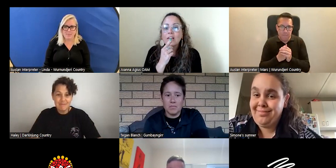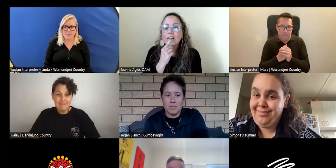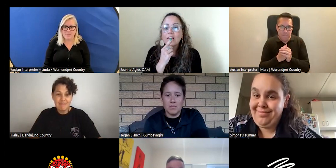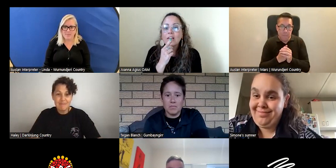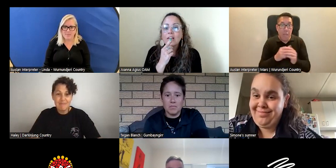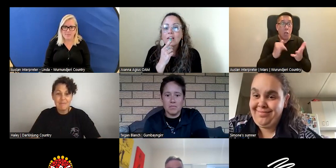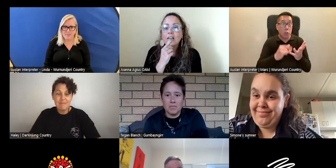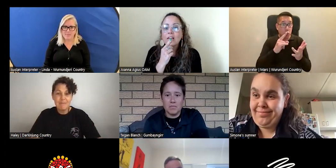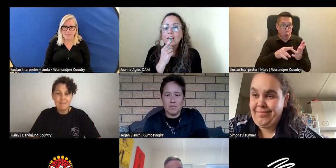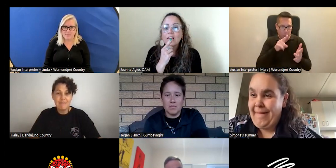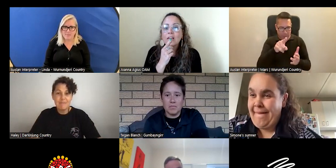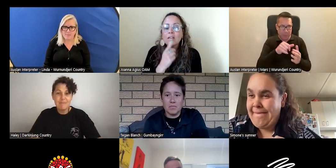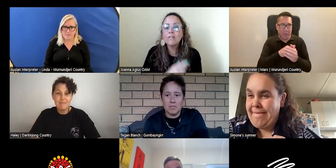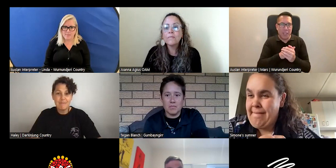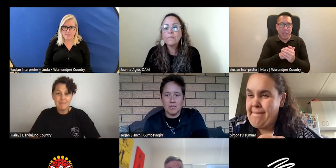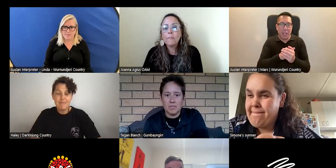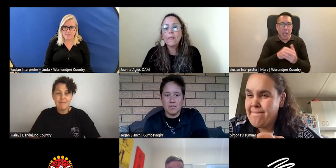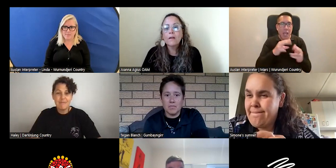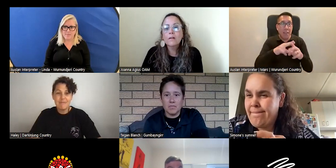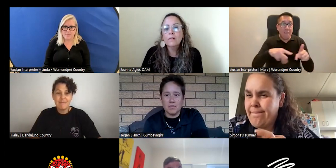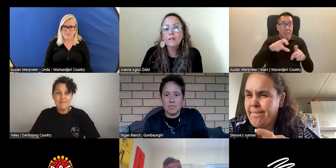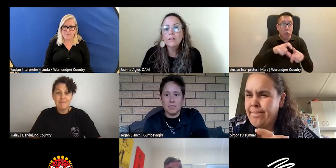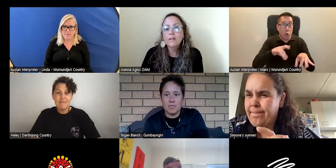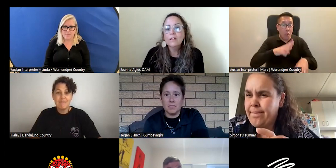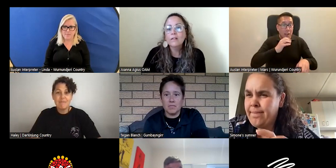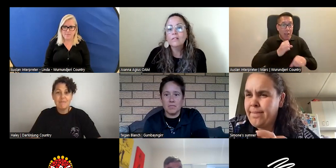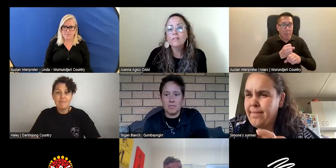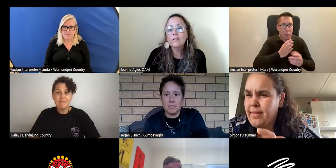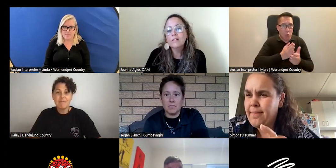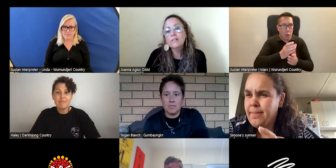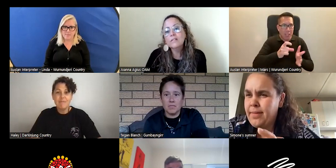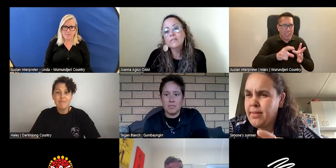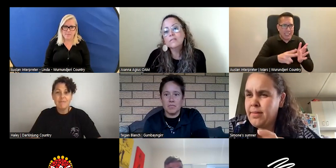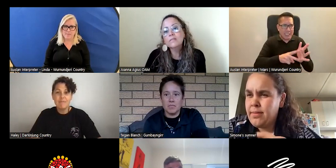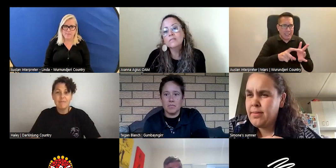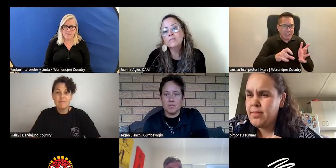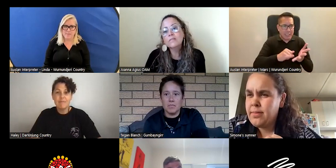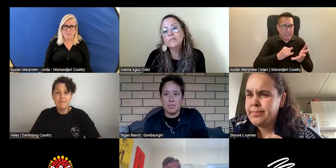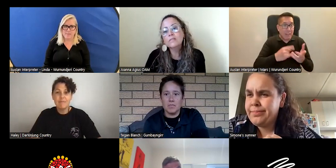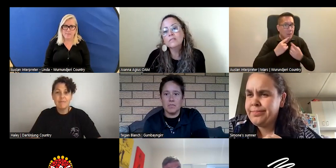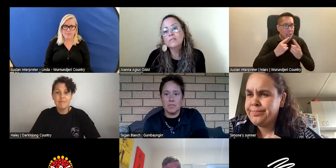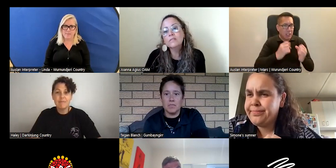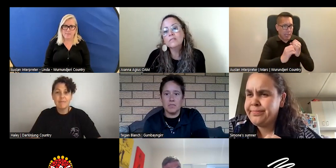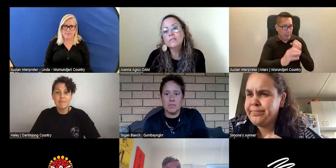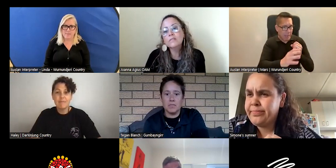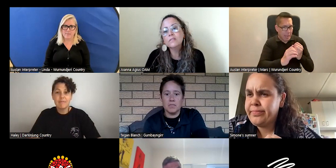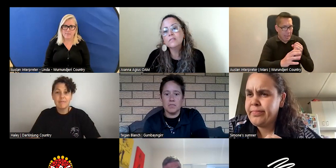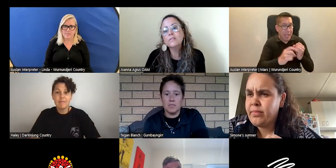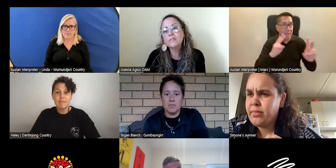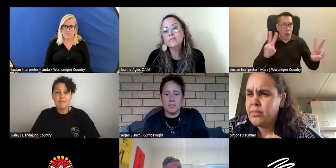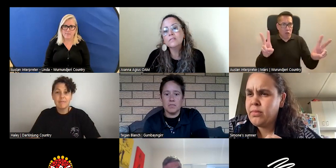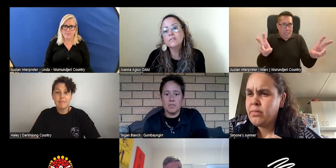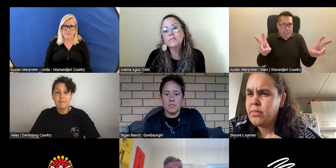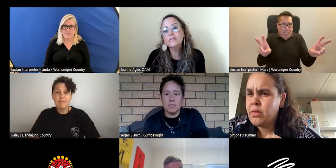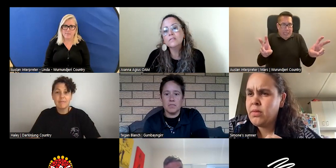So the federal government, through their civics information campaign, have released the phrasing of